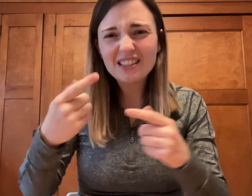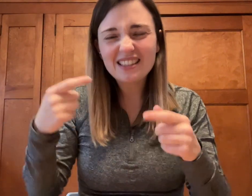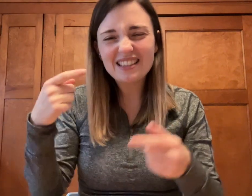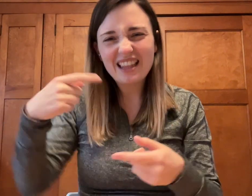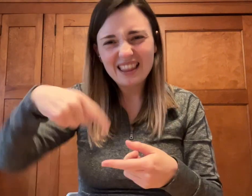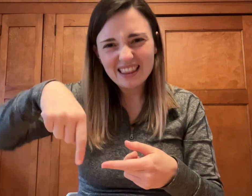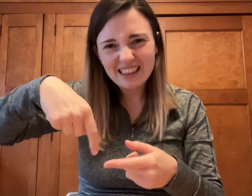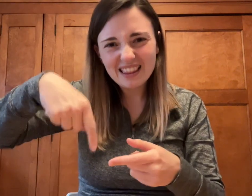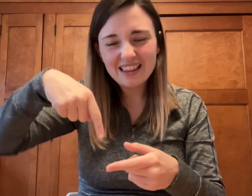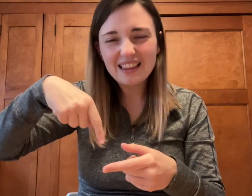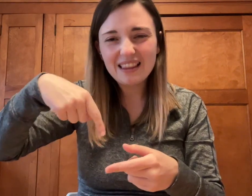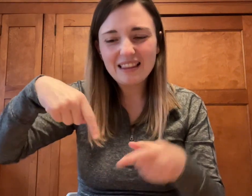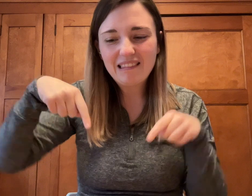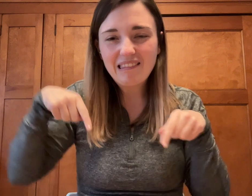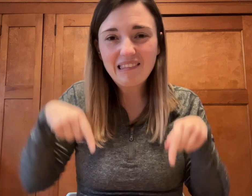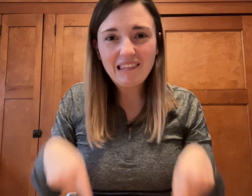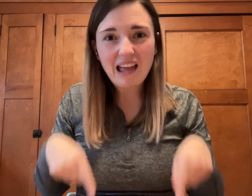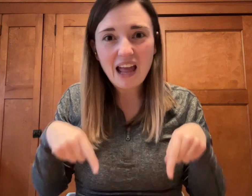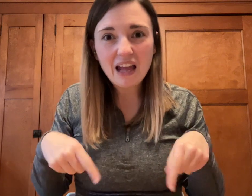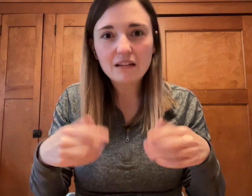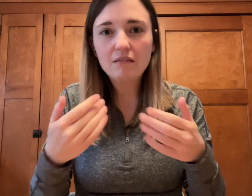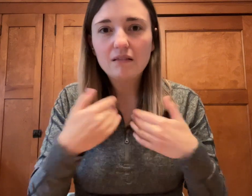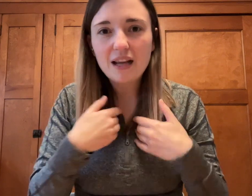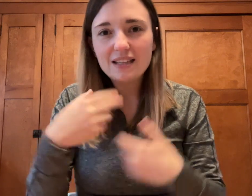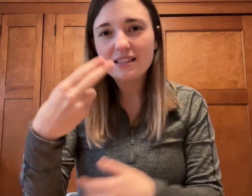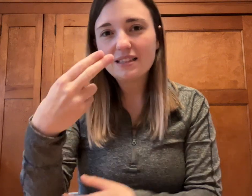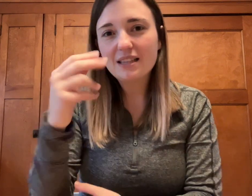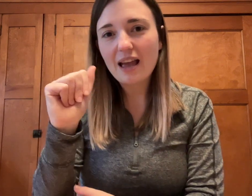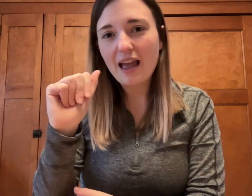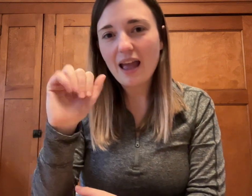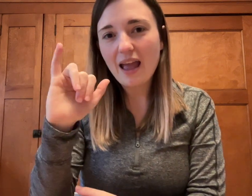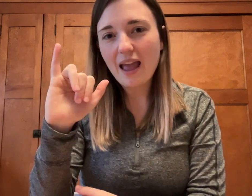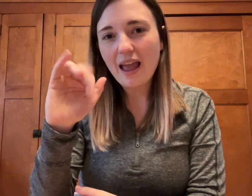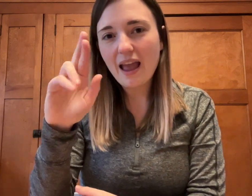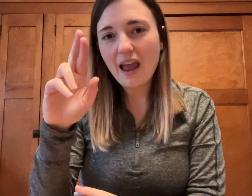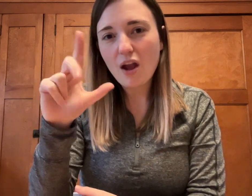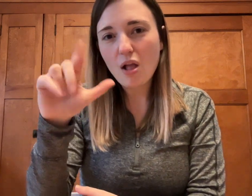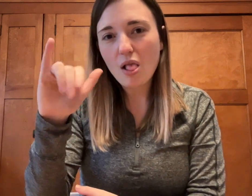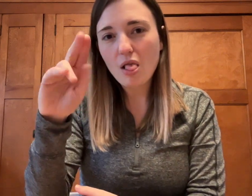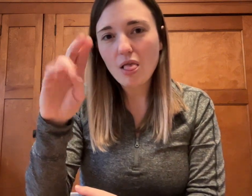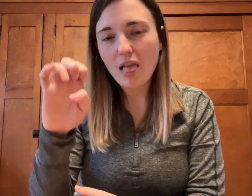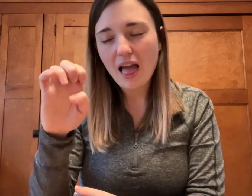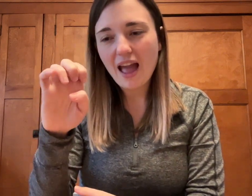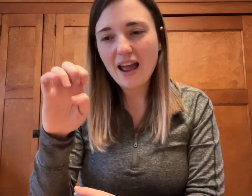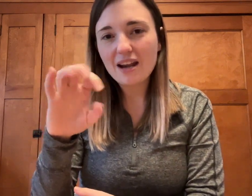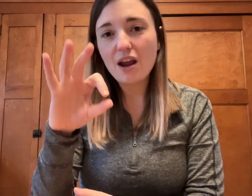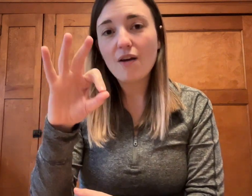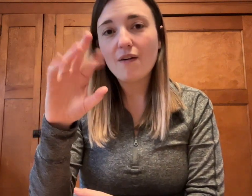He's got what's called a hairline fracture. Okay, he's got a crack that runs down the face of the bone. Just a little